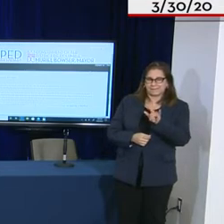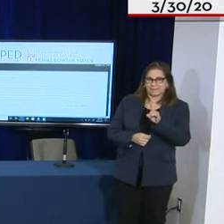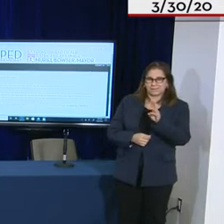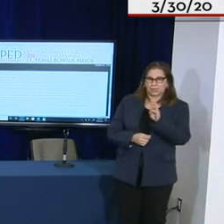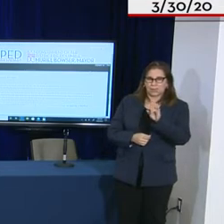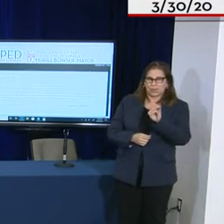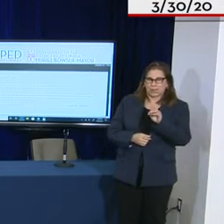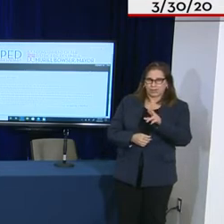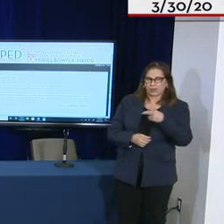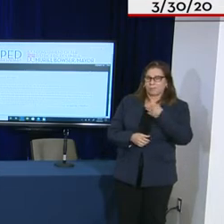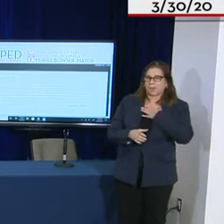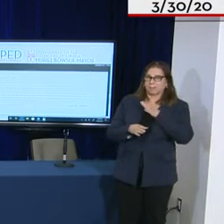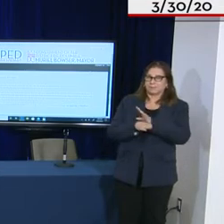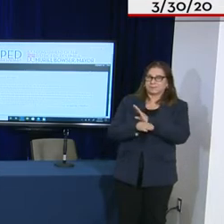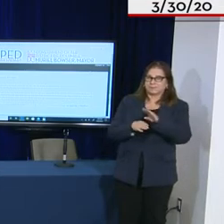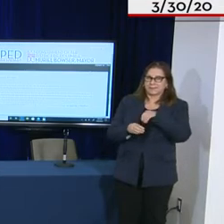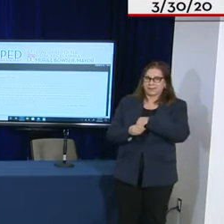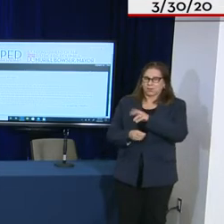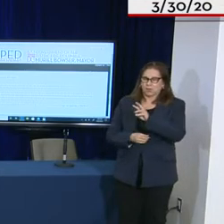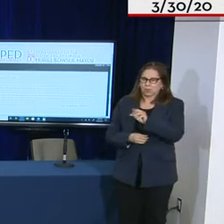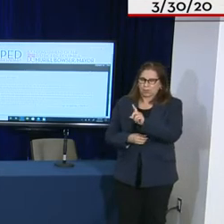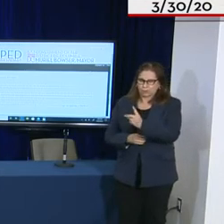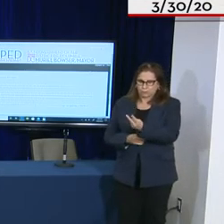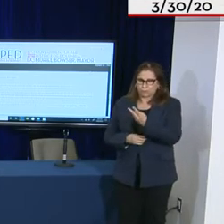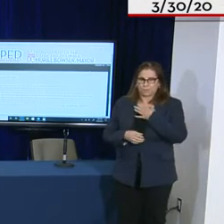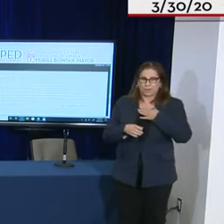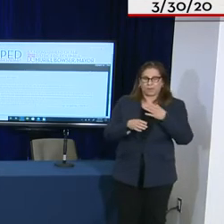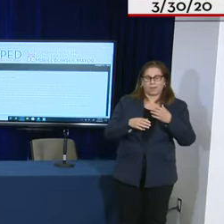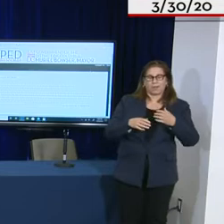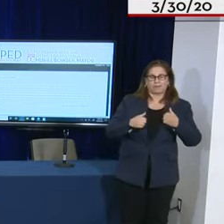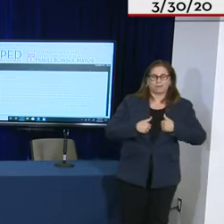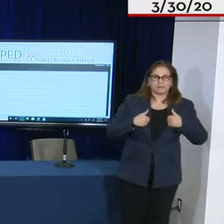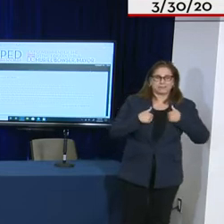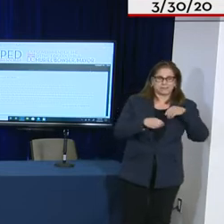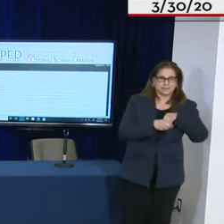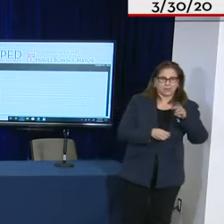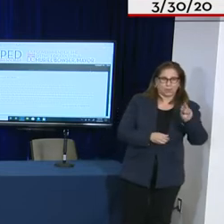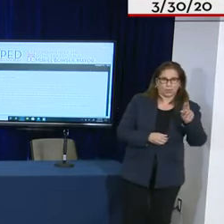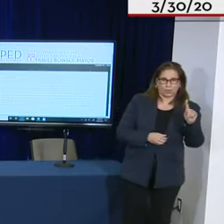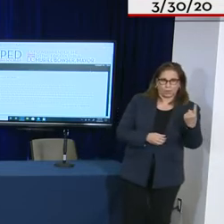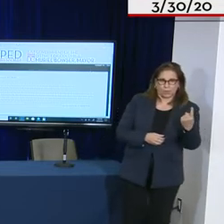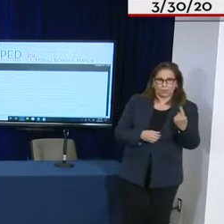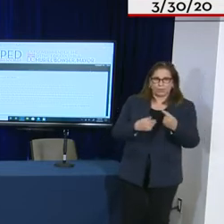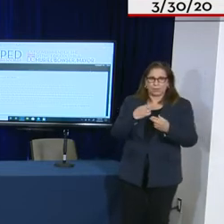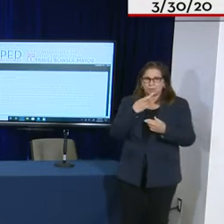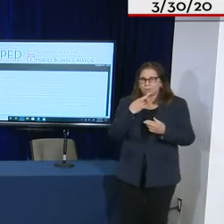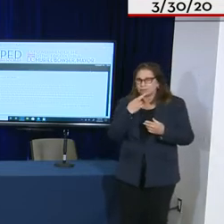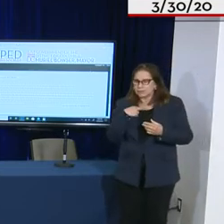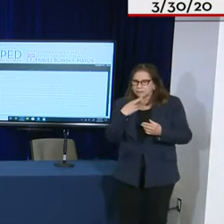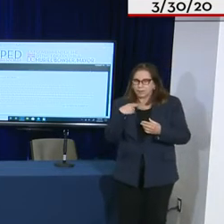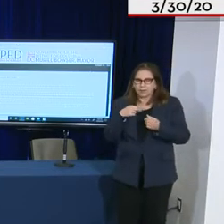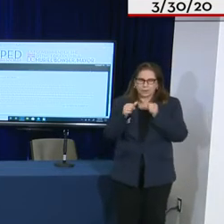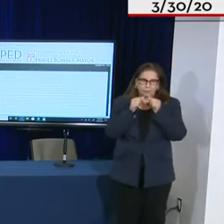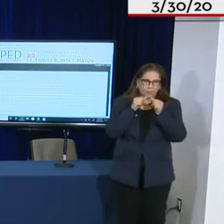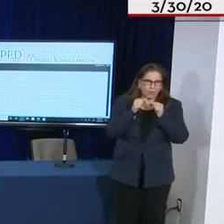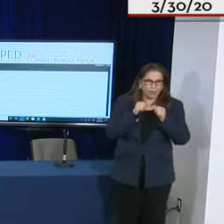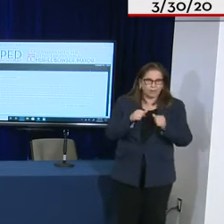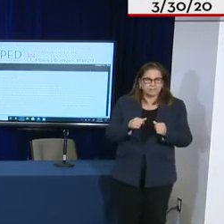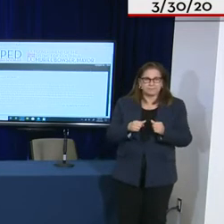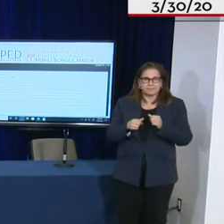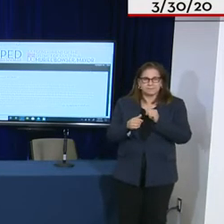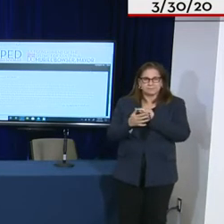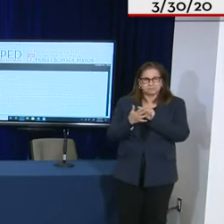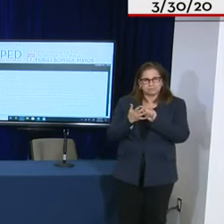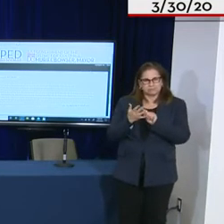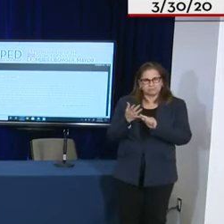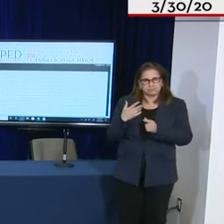Okay. I operate Eat Well restaurants, Logan Tavern, Commissary, The Pig, and Grillfish. I've been operating